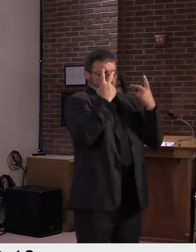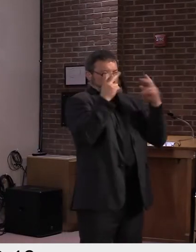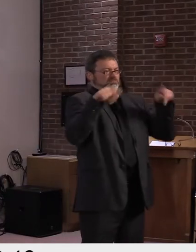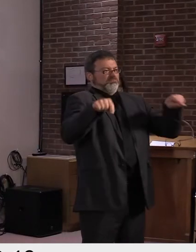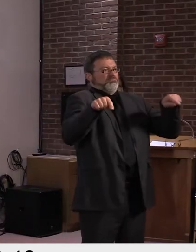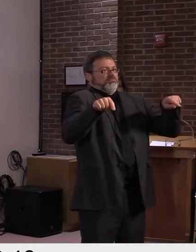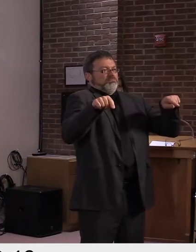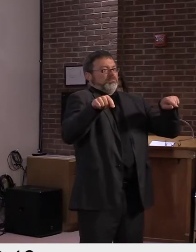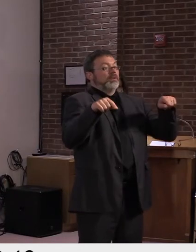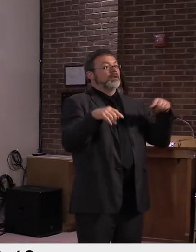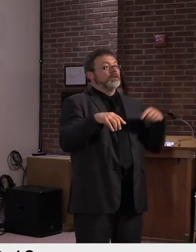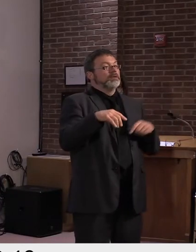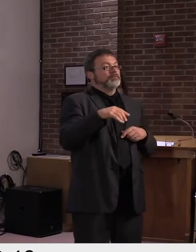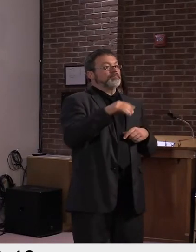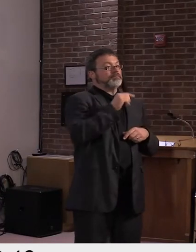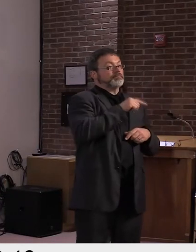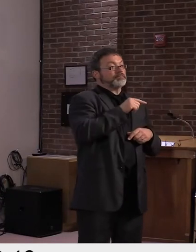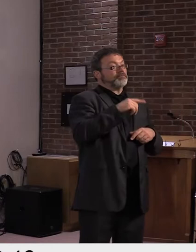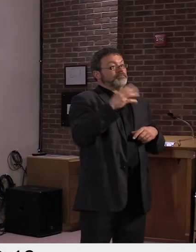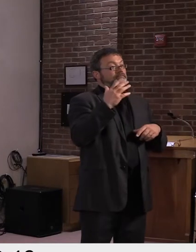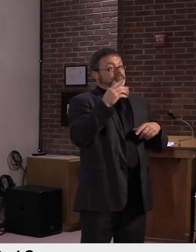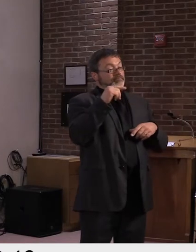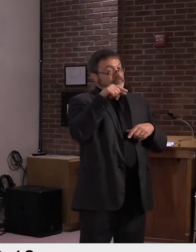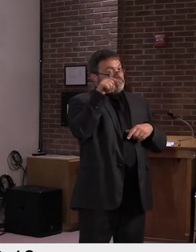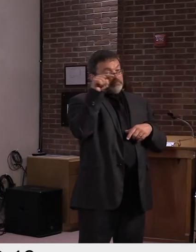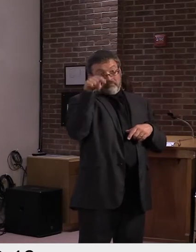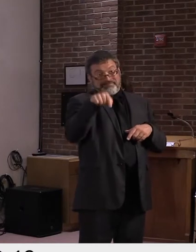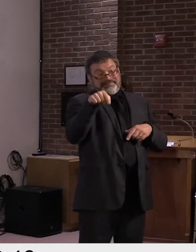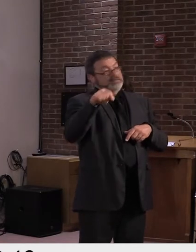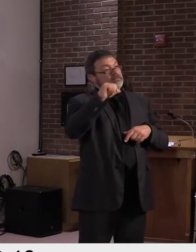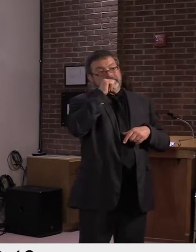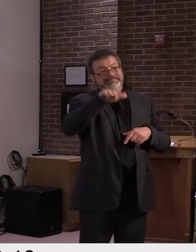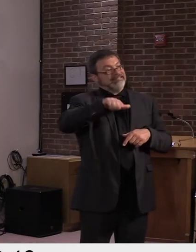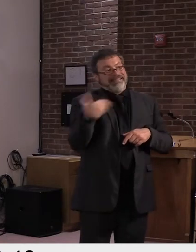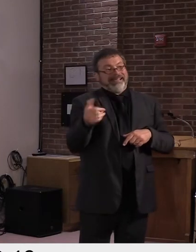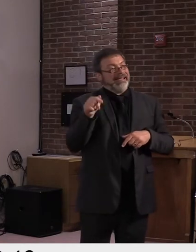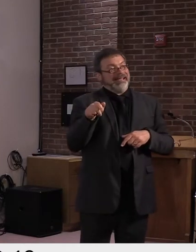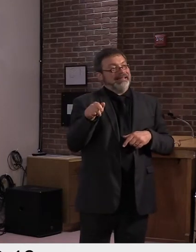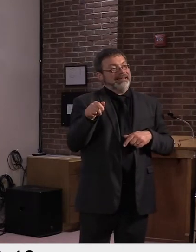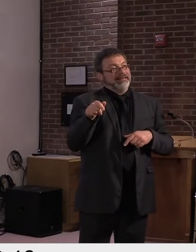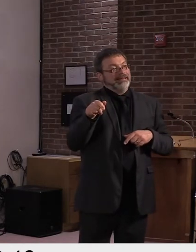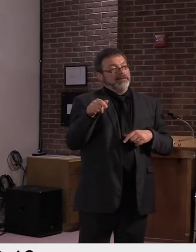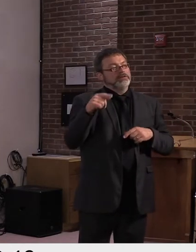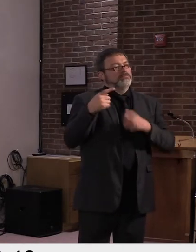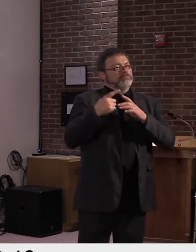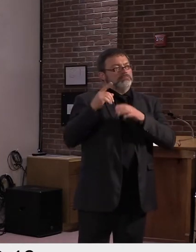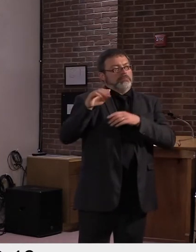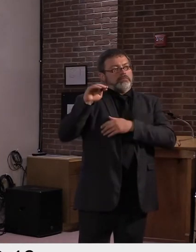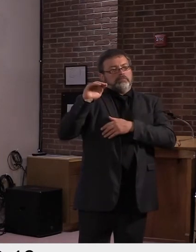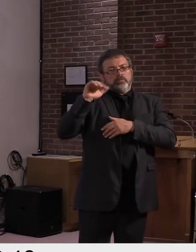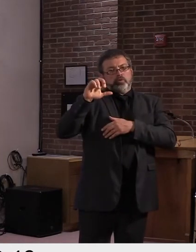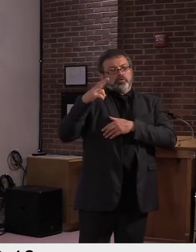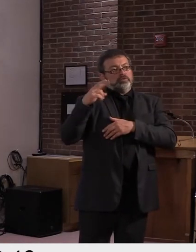overdoses, compared with March of last year, they were nearly double in March of this year.